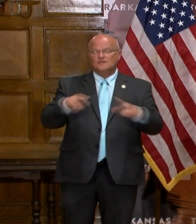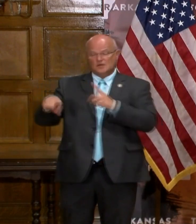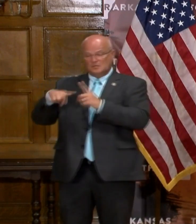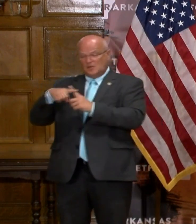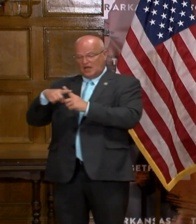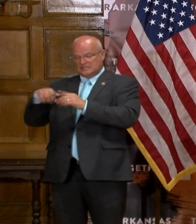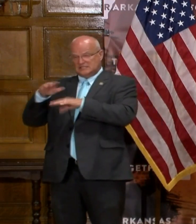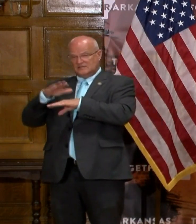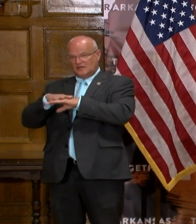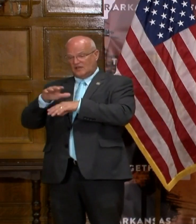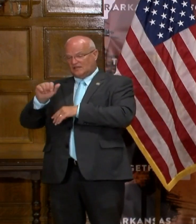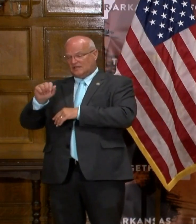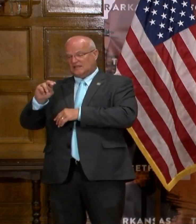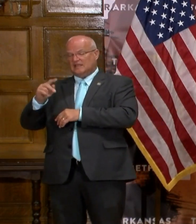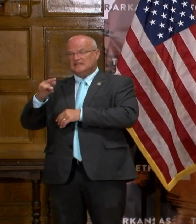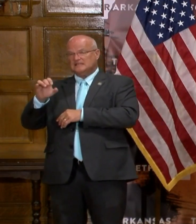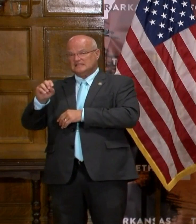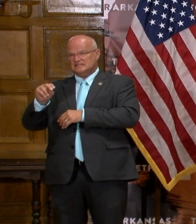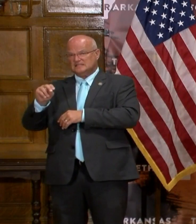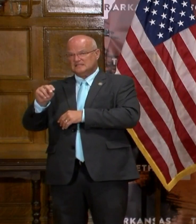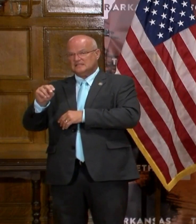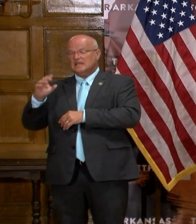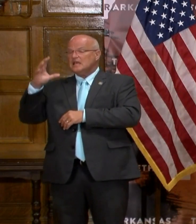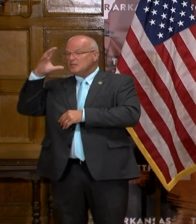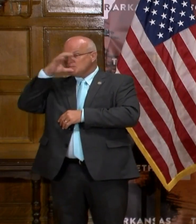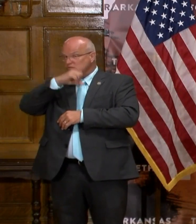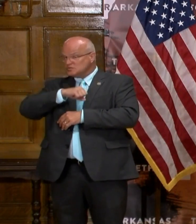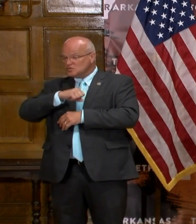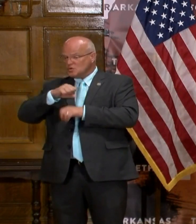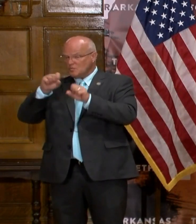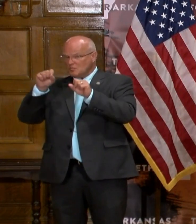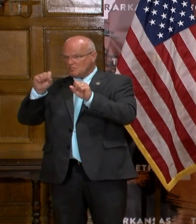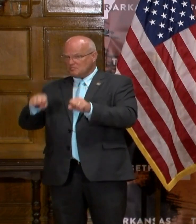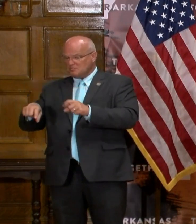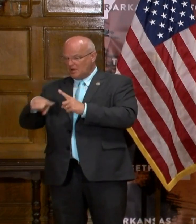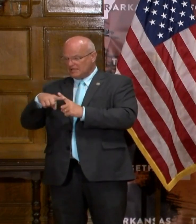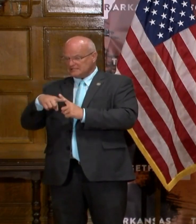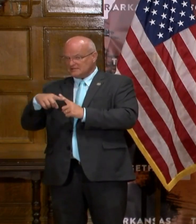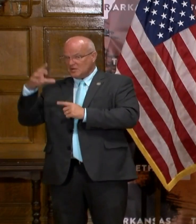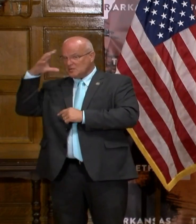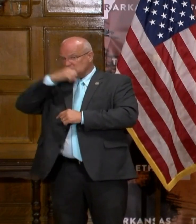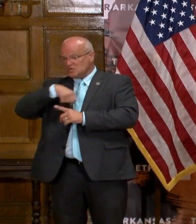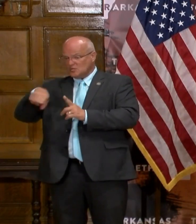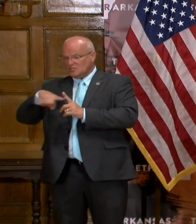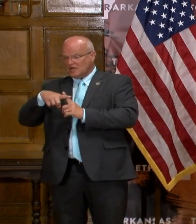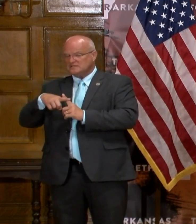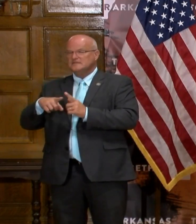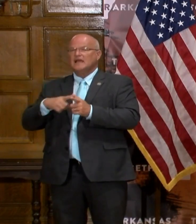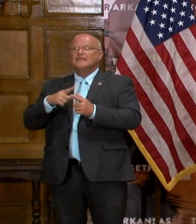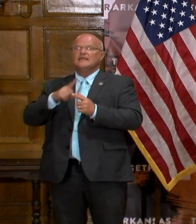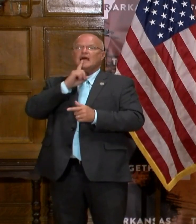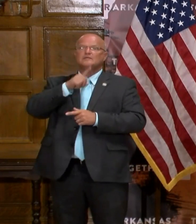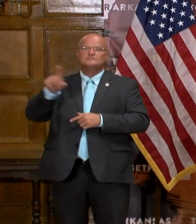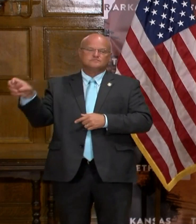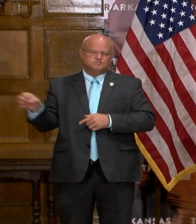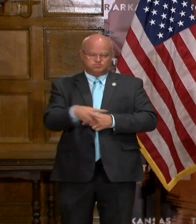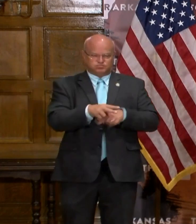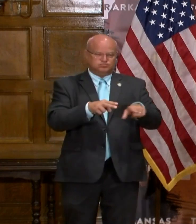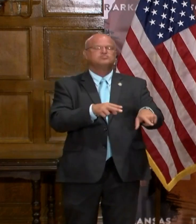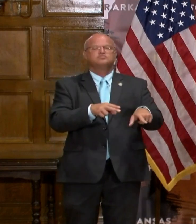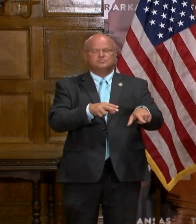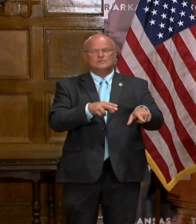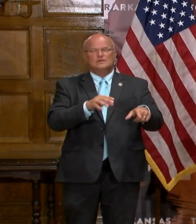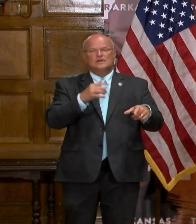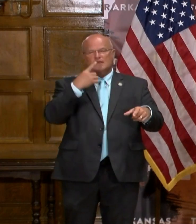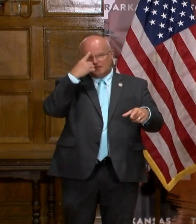the antigen test, it is a presumed positive, and then absolutely you would need to go